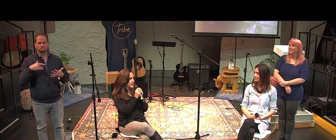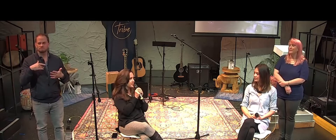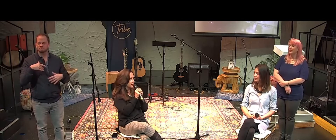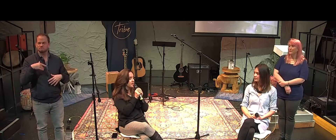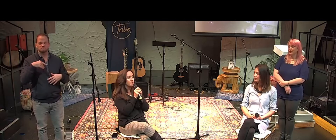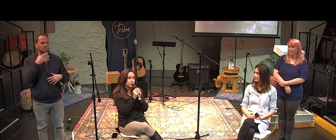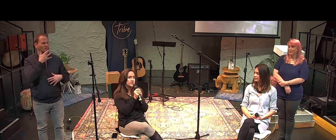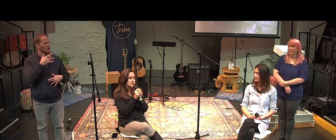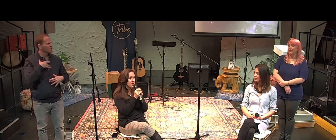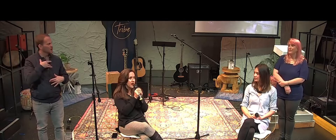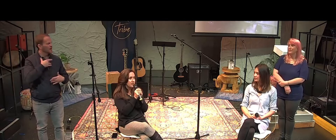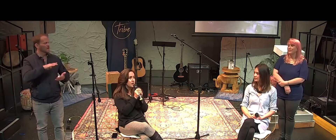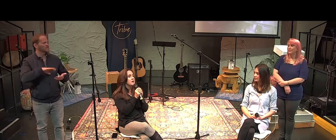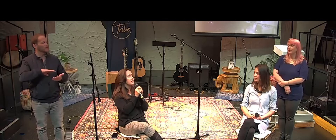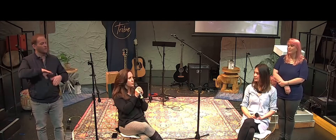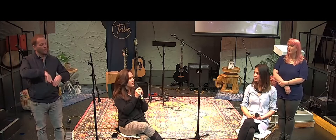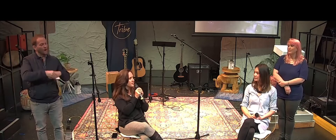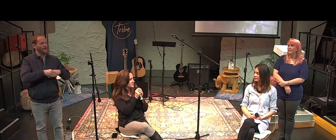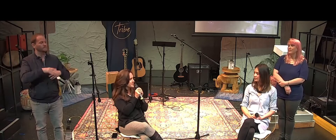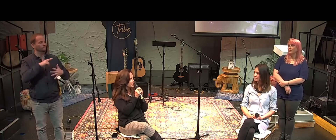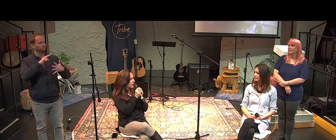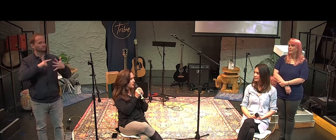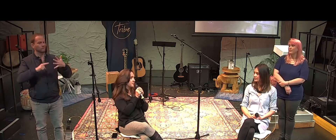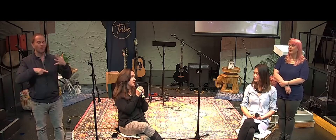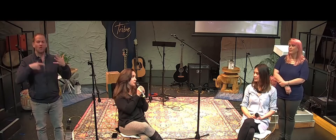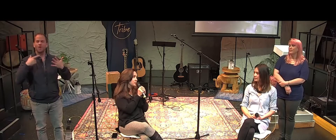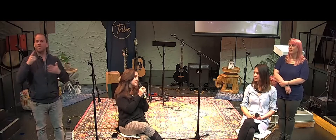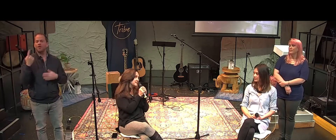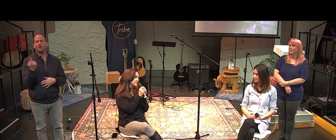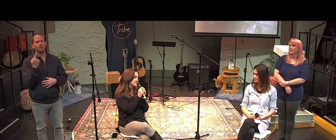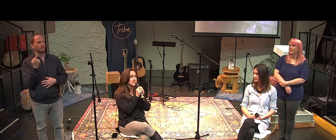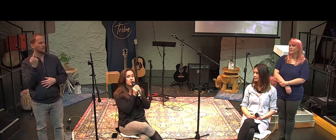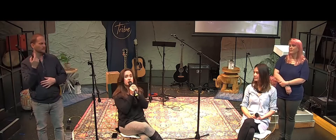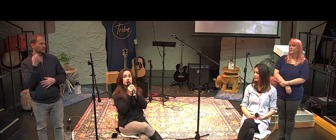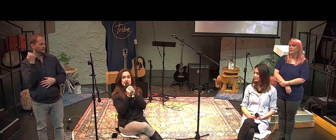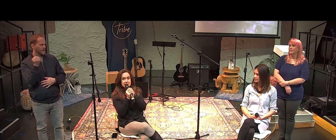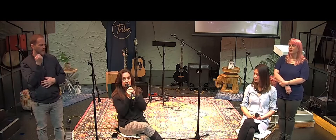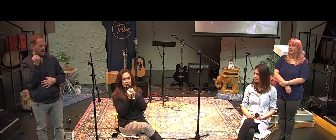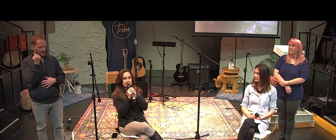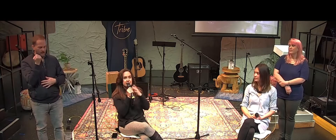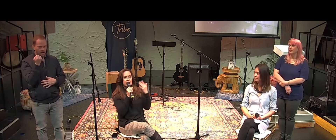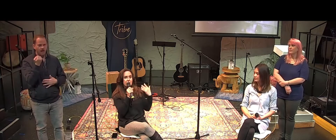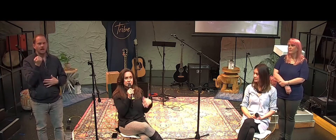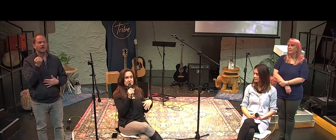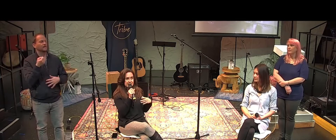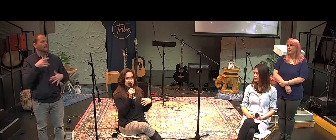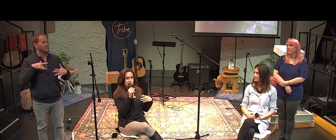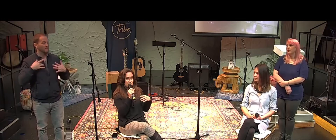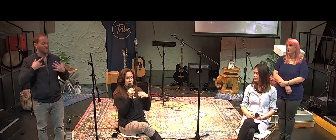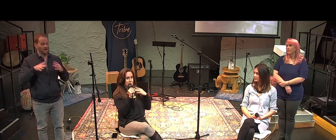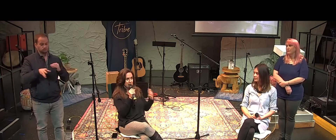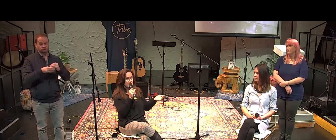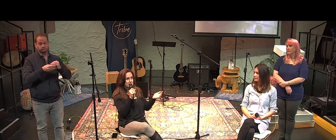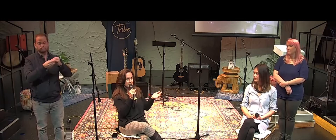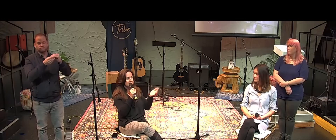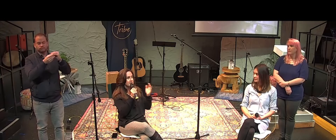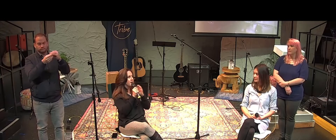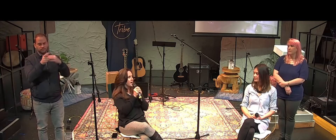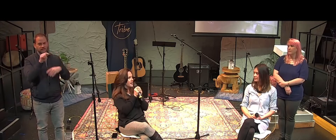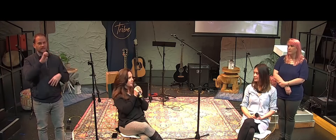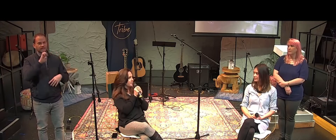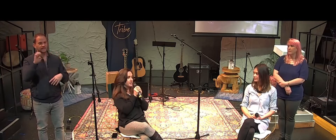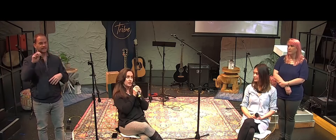on a Saturday. And the more kids you have, the more events there are. And then there are preteen events, and then there are teen events. I was a dance mom for many